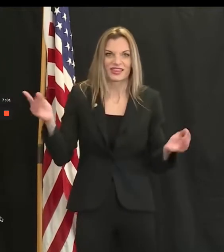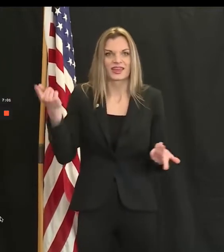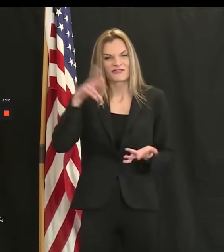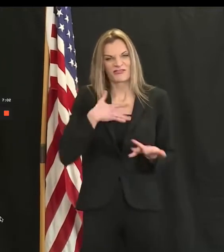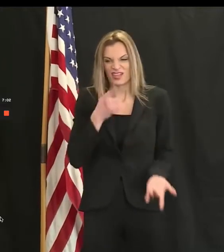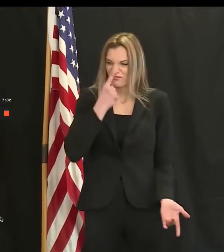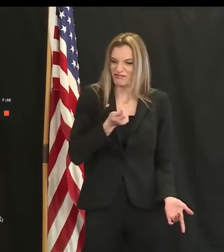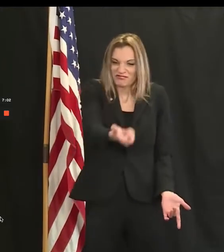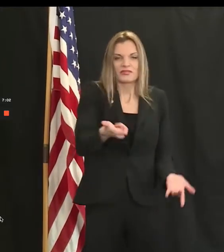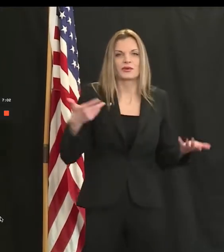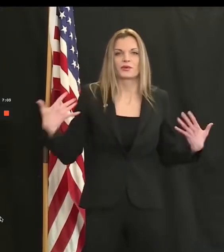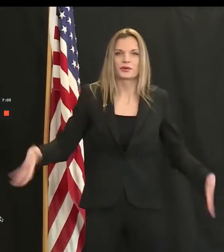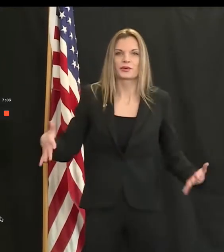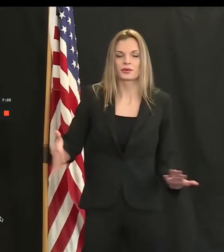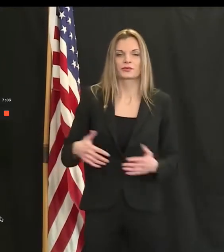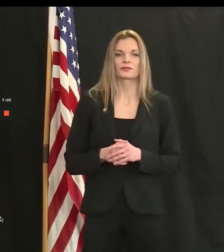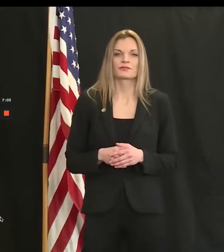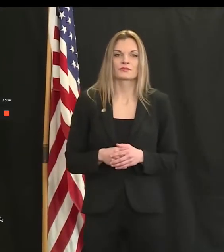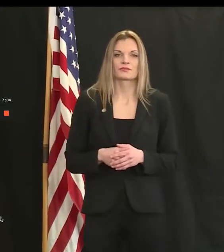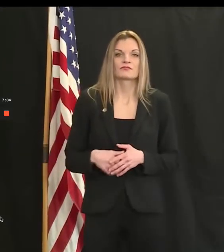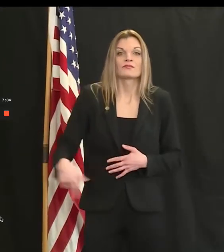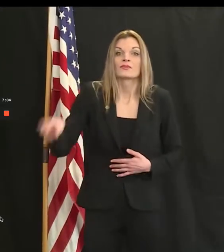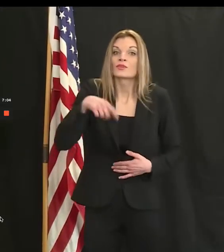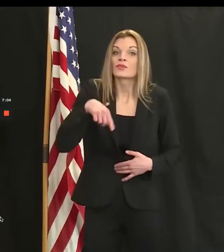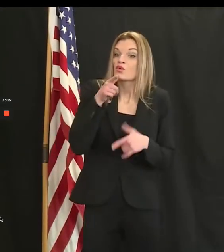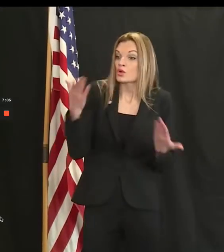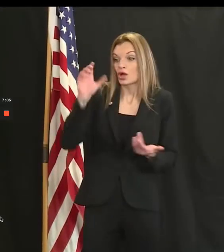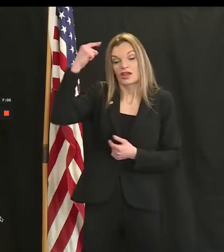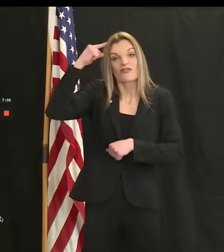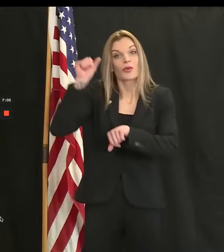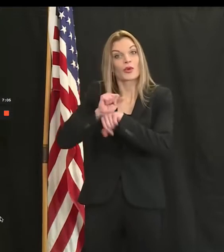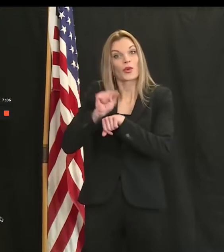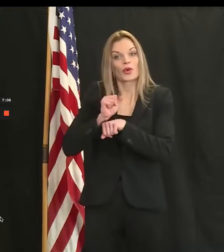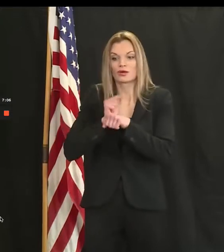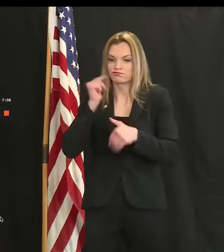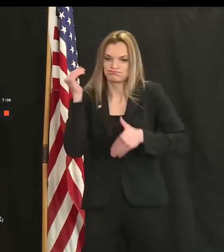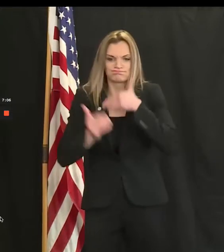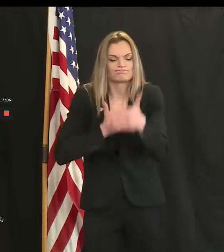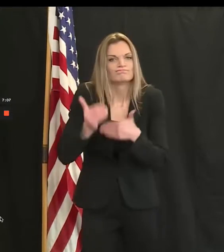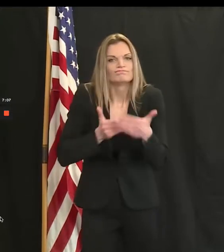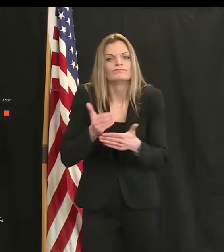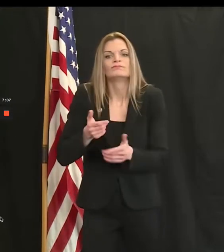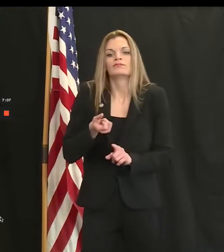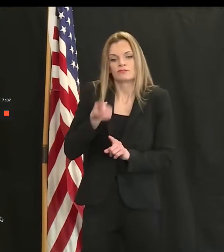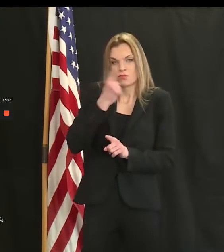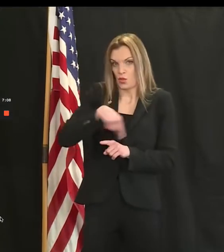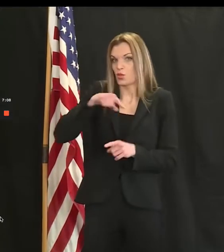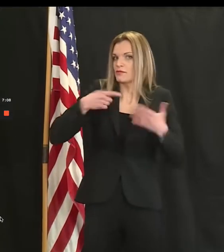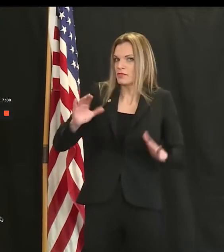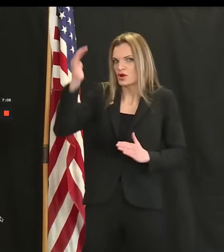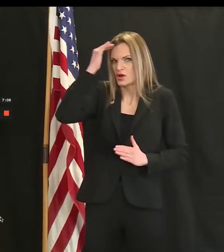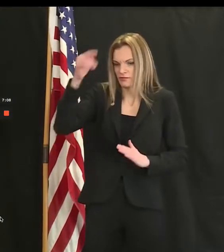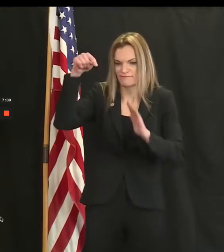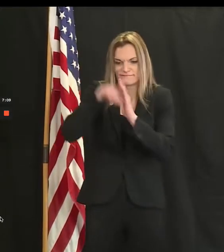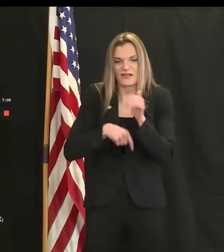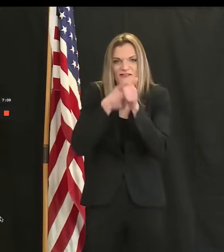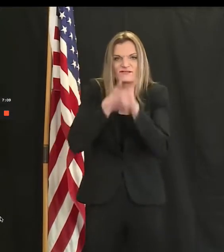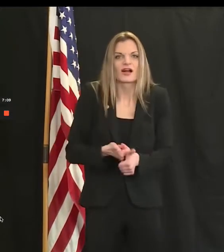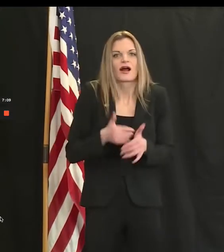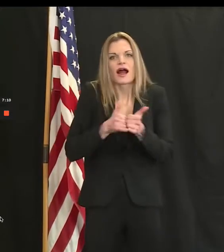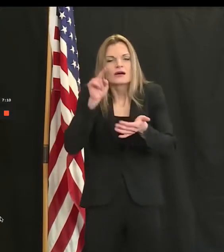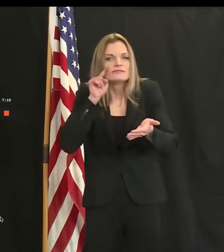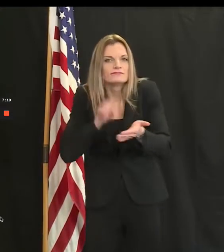carried out by career prosecutors and public servants who know how to conduct a criminal investigation, follow the evidence